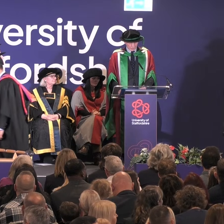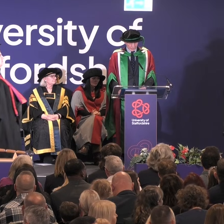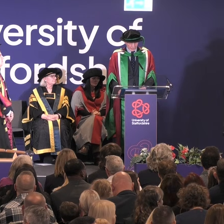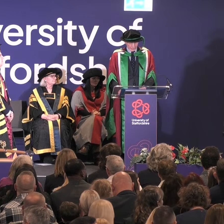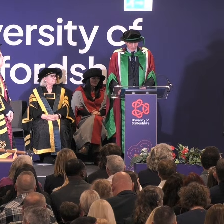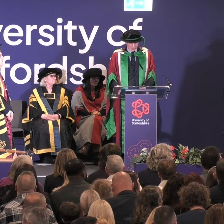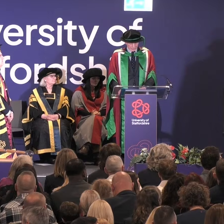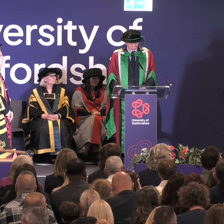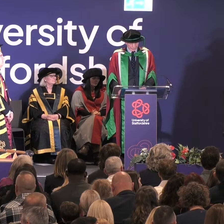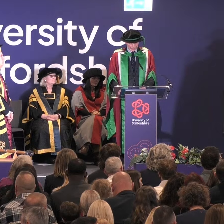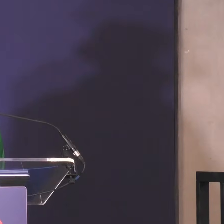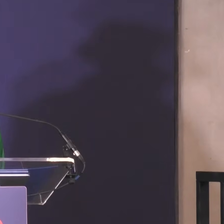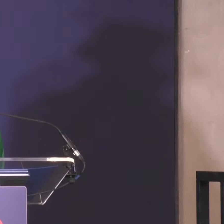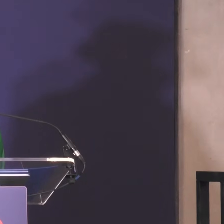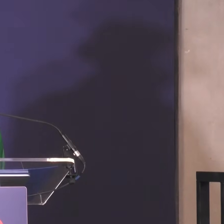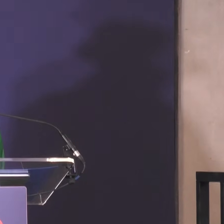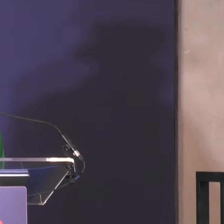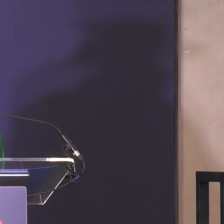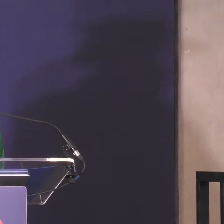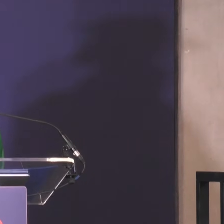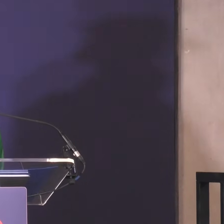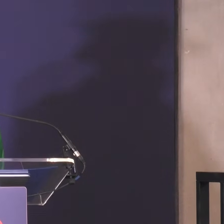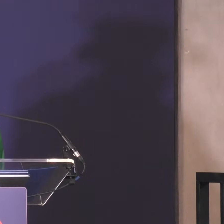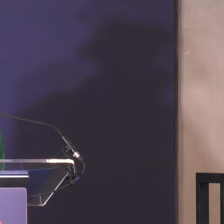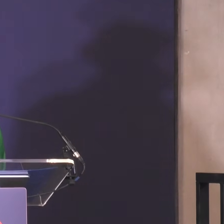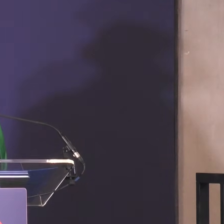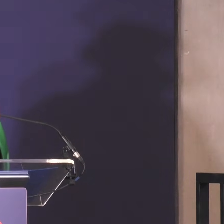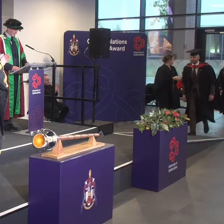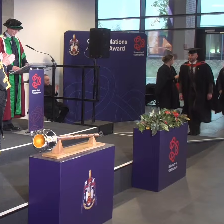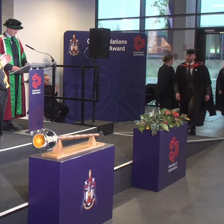Master's degree in International Relations, Henry Barrett.